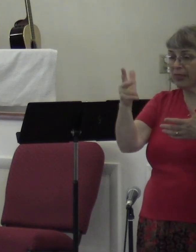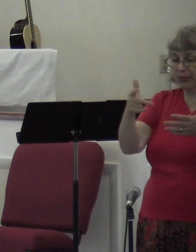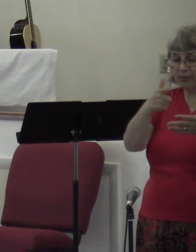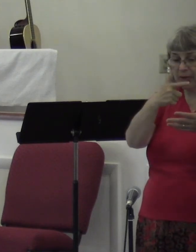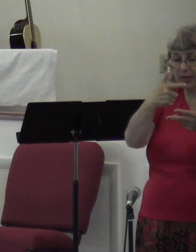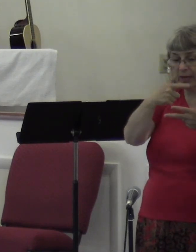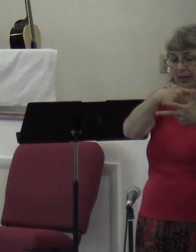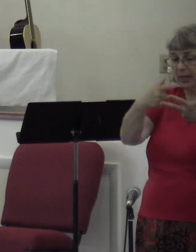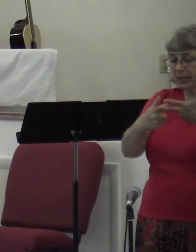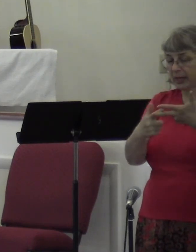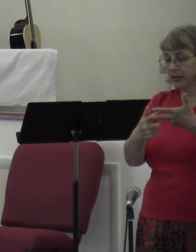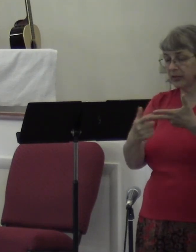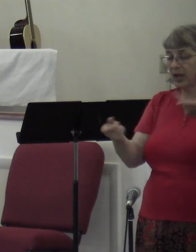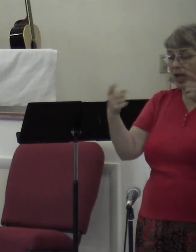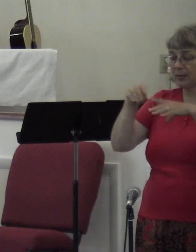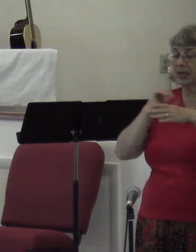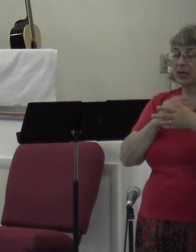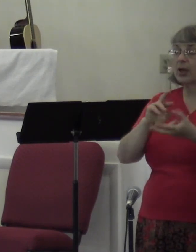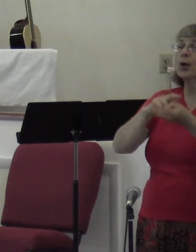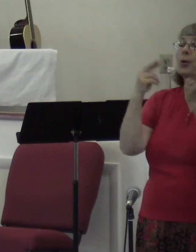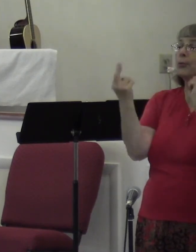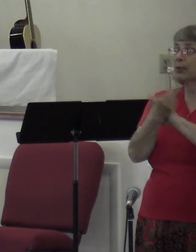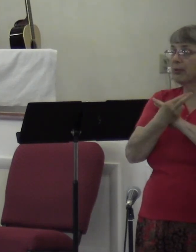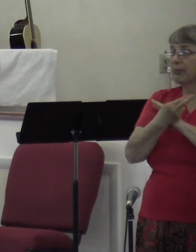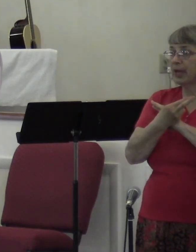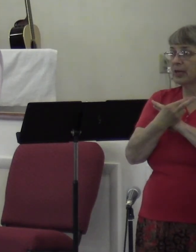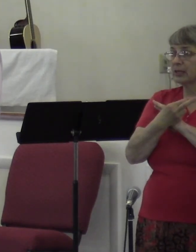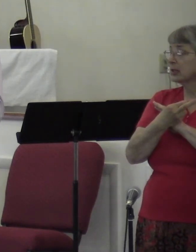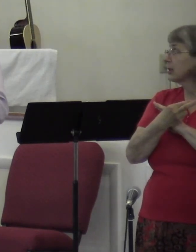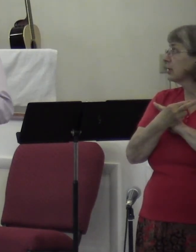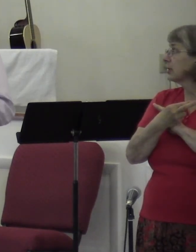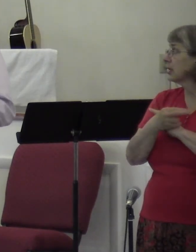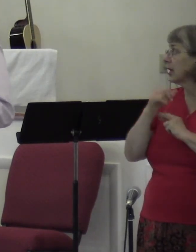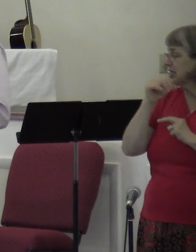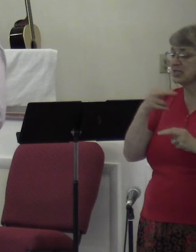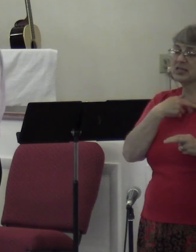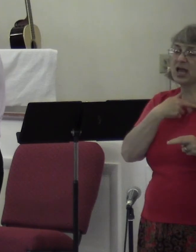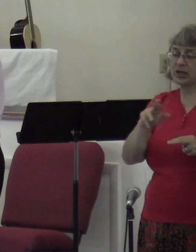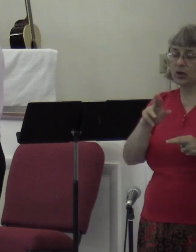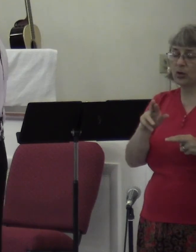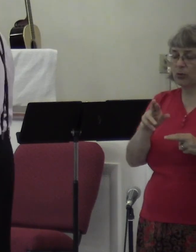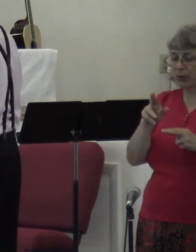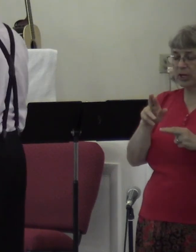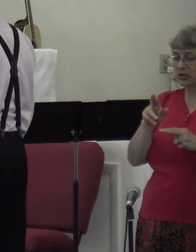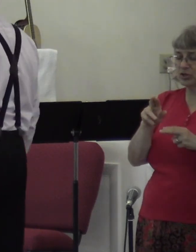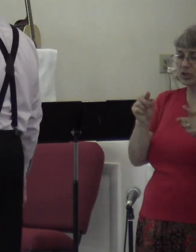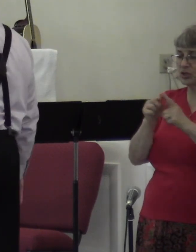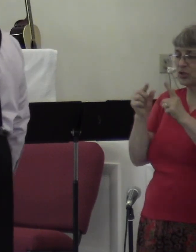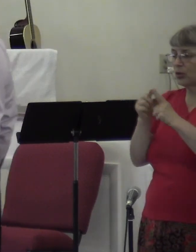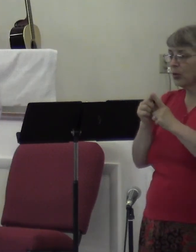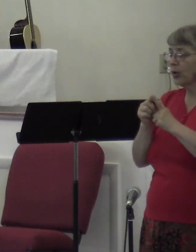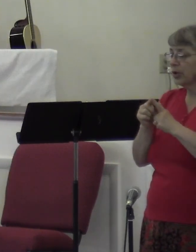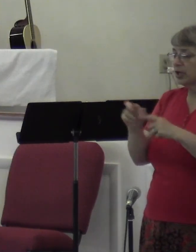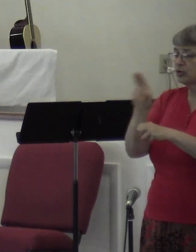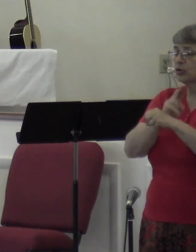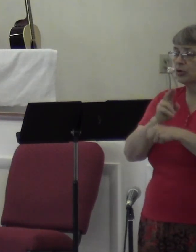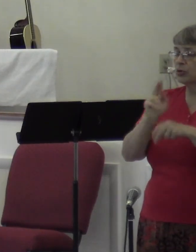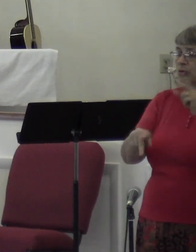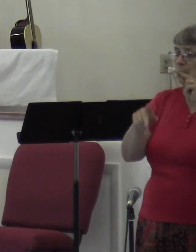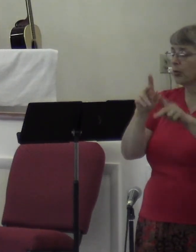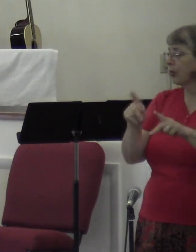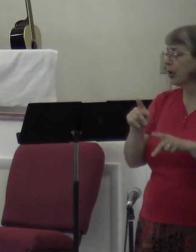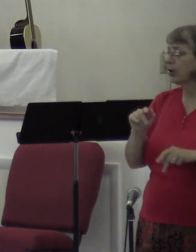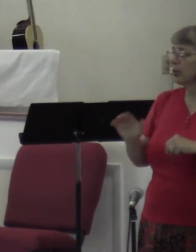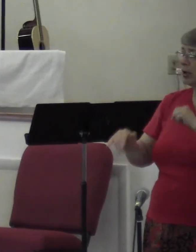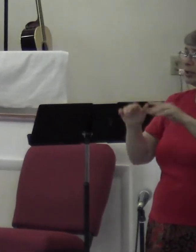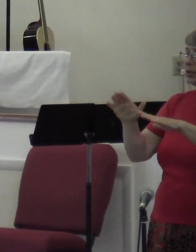Have you repented? And repent is not a religious word. It was a normal word. It meant you're walking down the road and